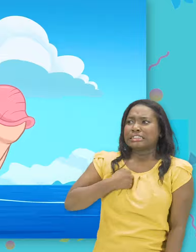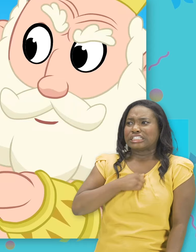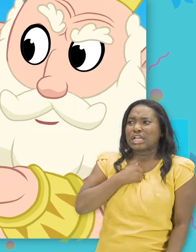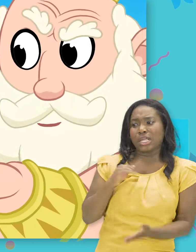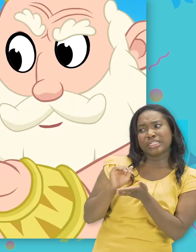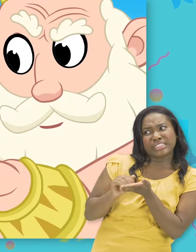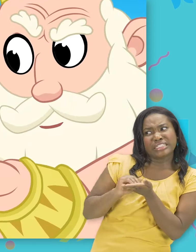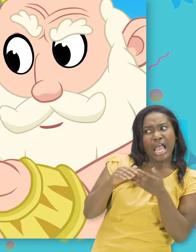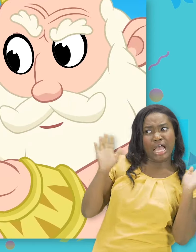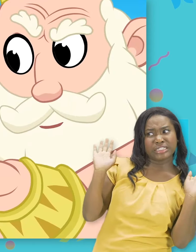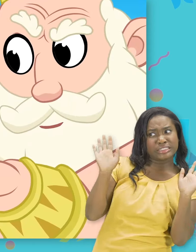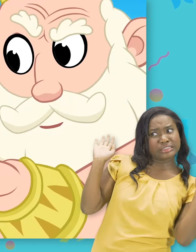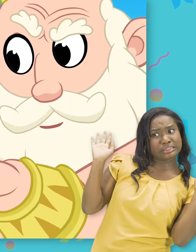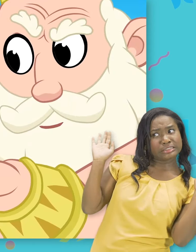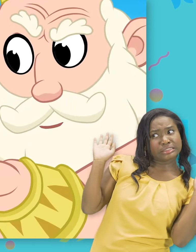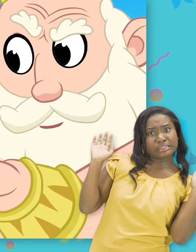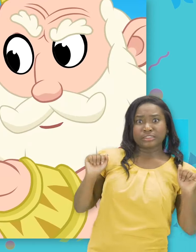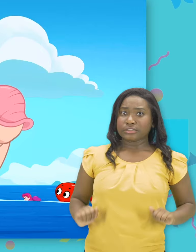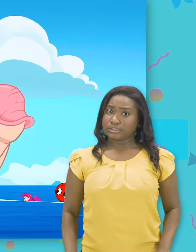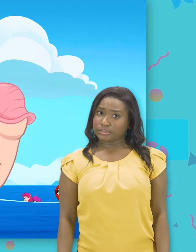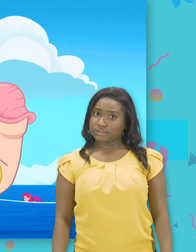Sorry, lad. No hard feelings, aye?